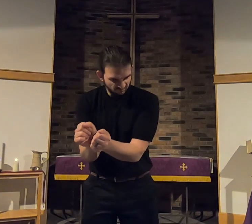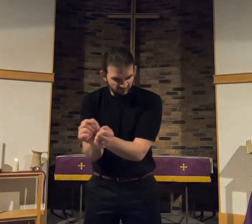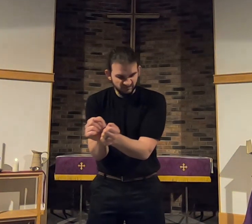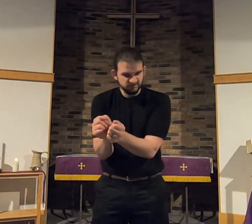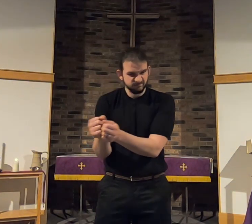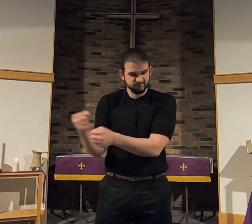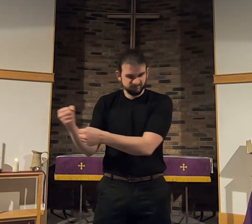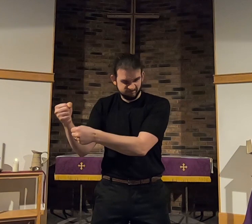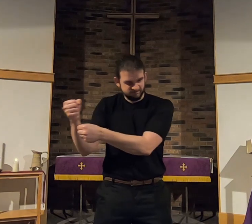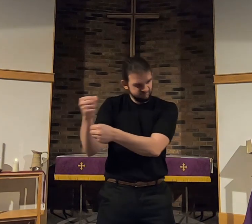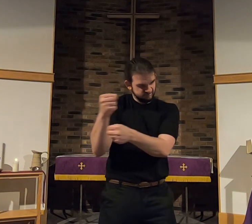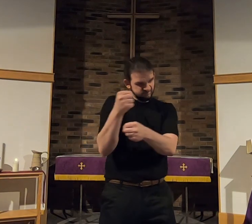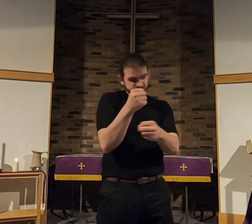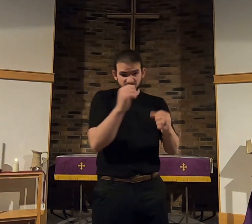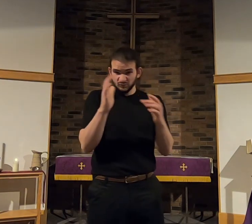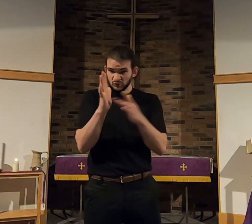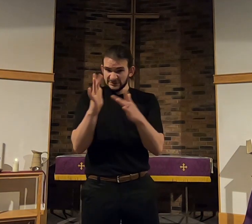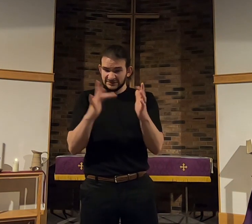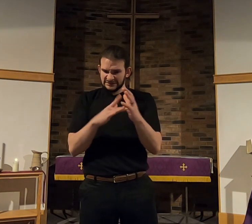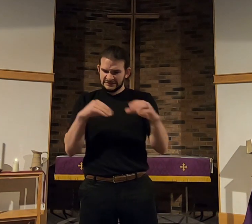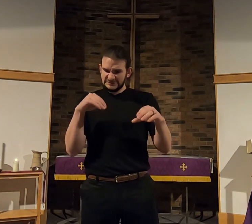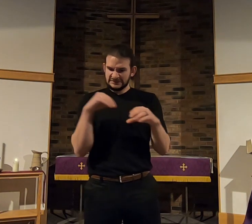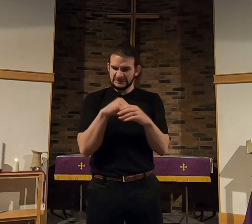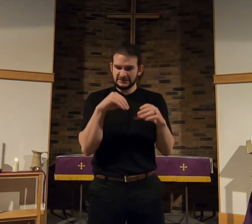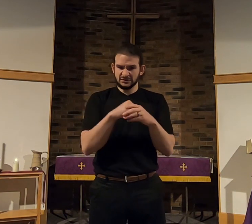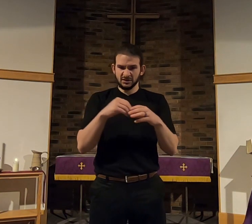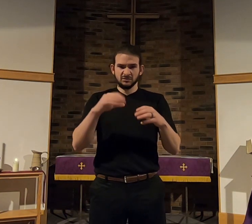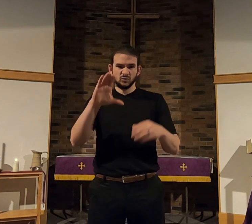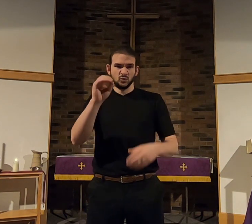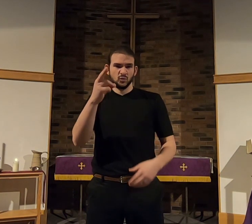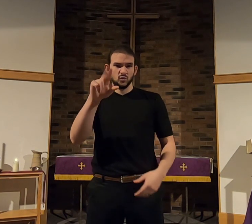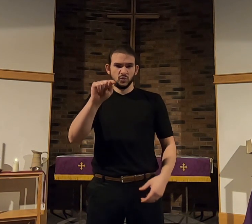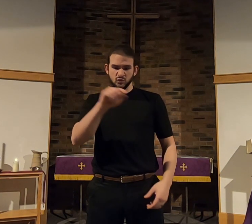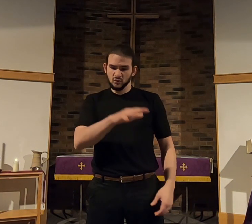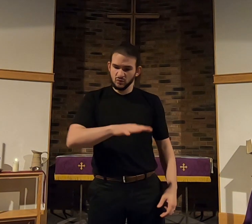The soldiers led Jesus inside the courtyard of the fortress.